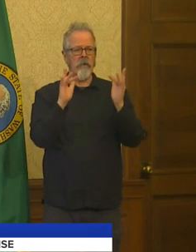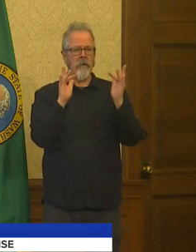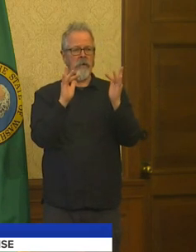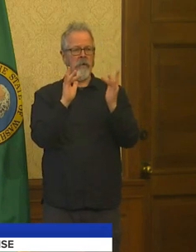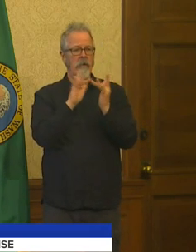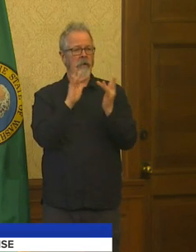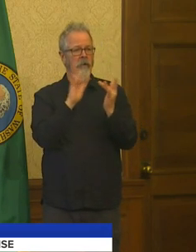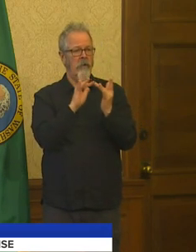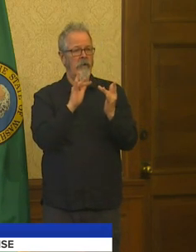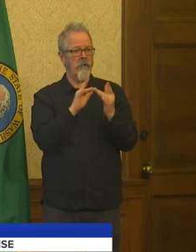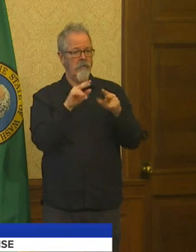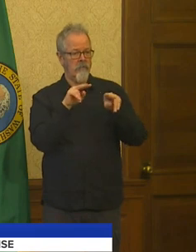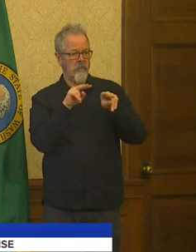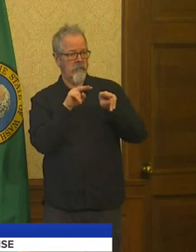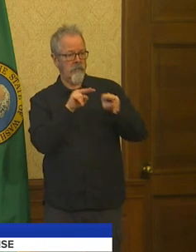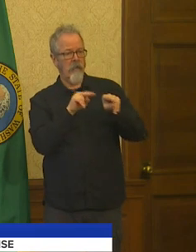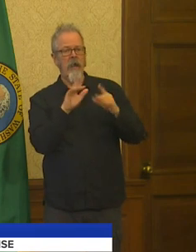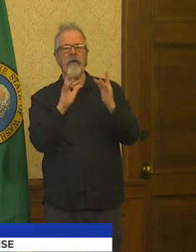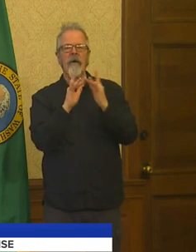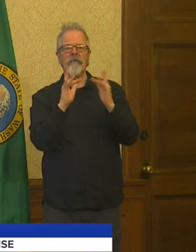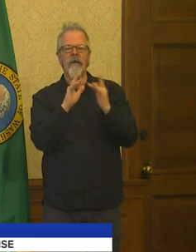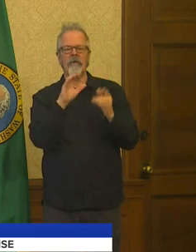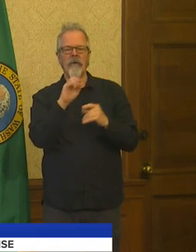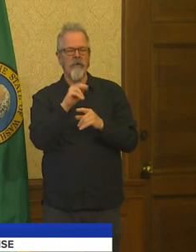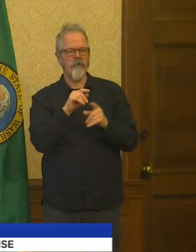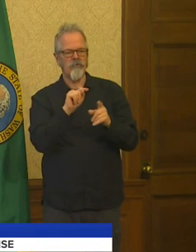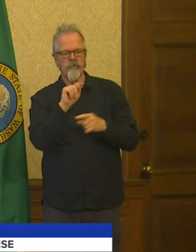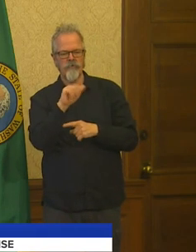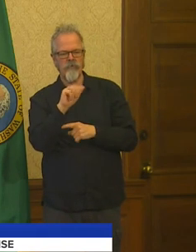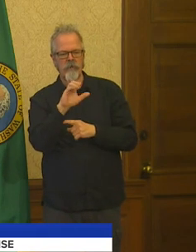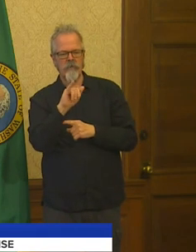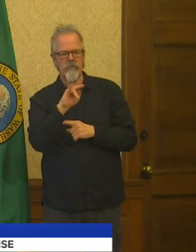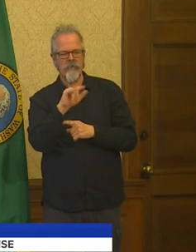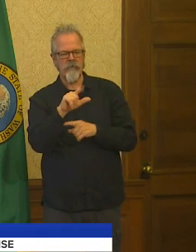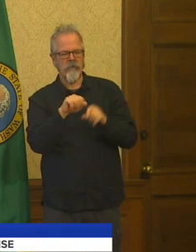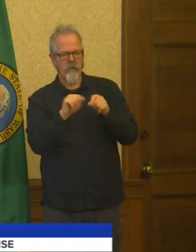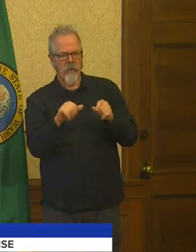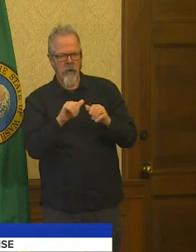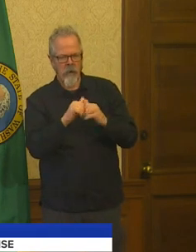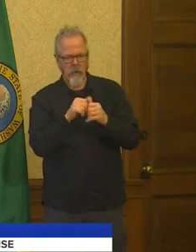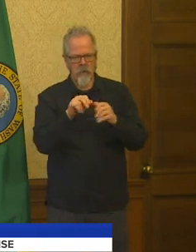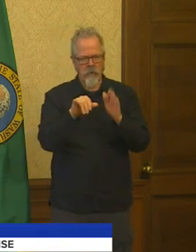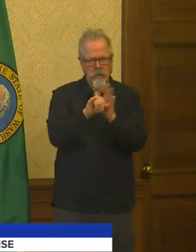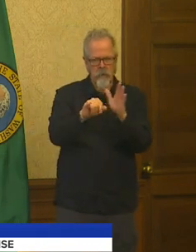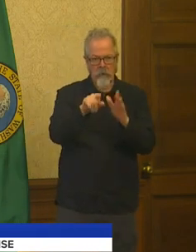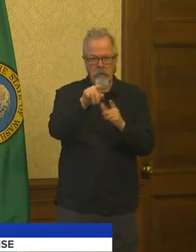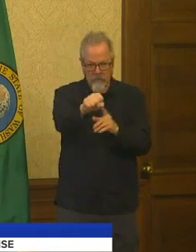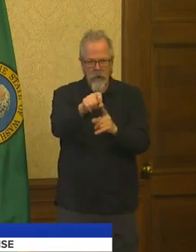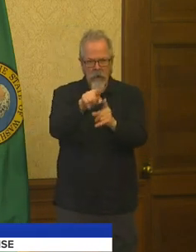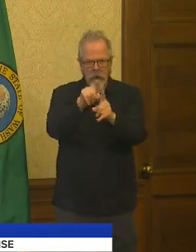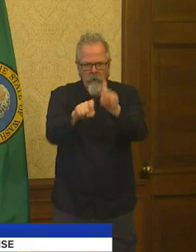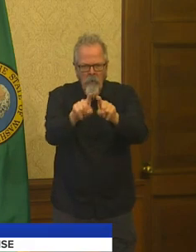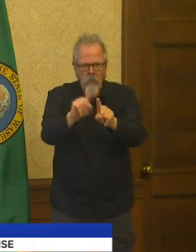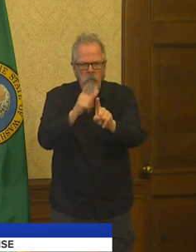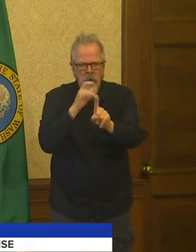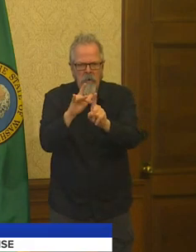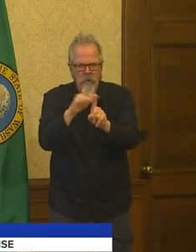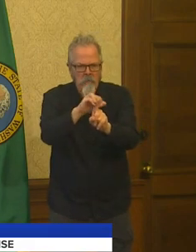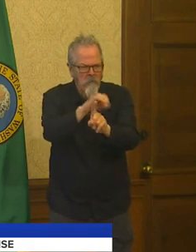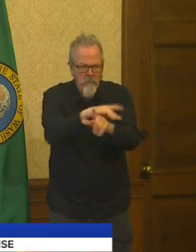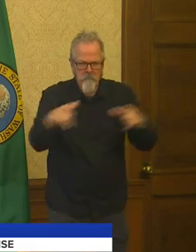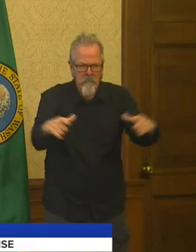issues, the contact tracing and the sufficient testing to even talk about more openings? Well, we're getting